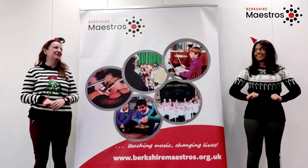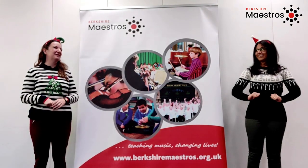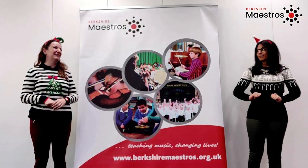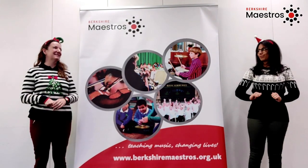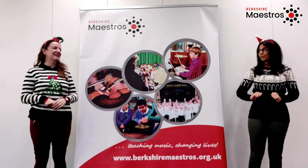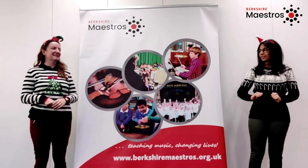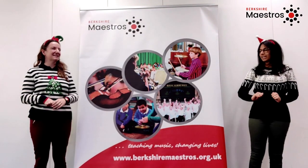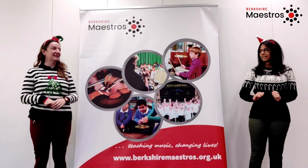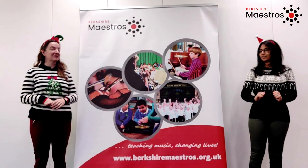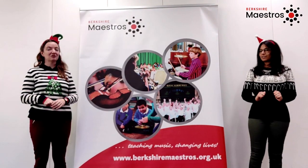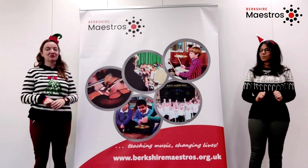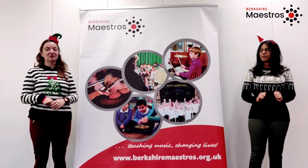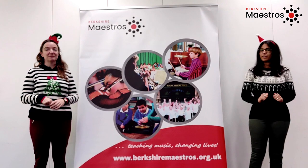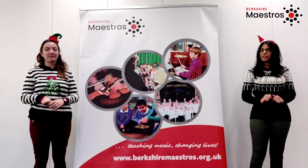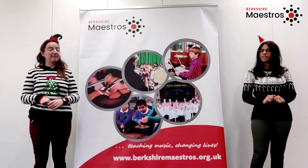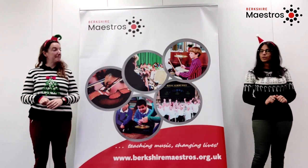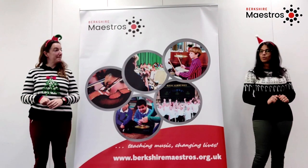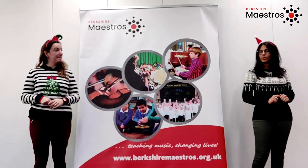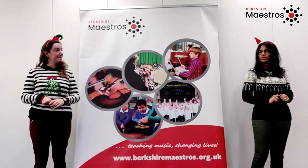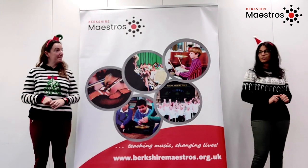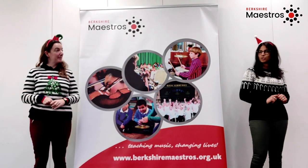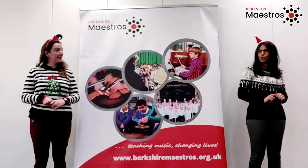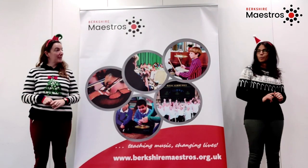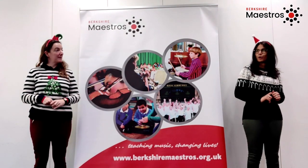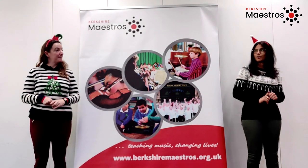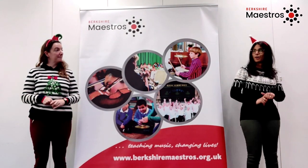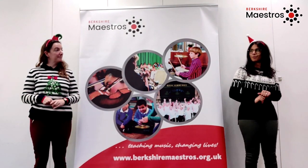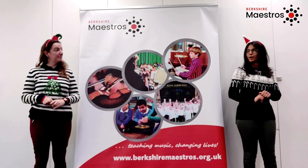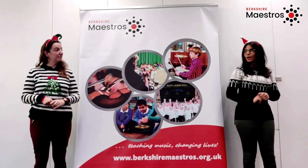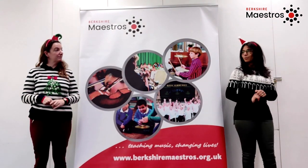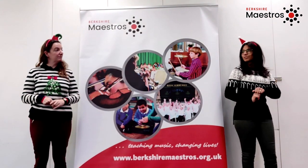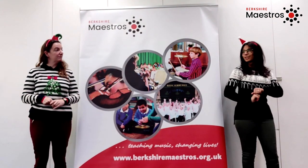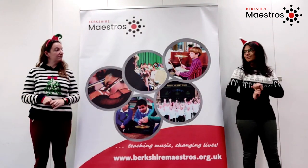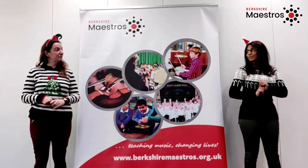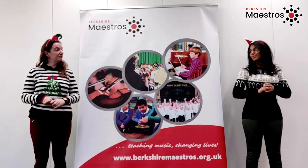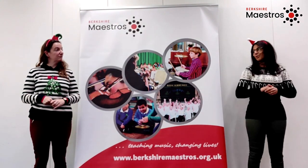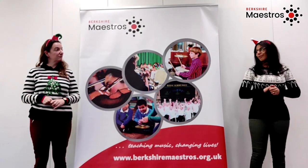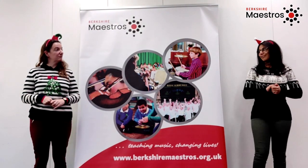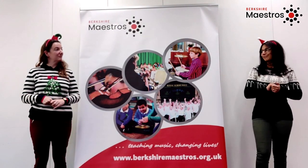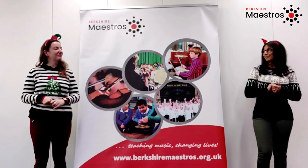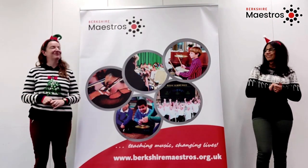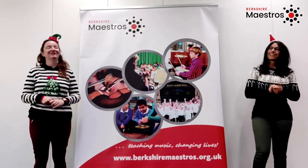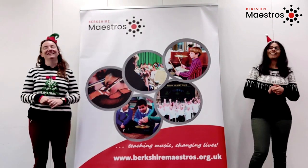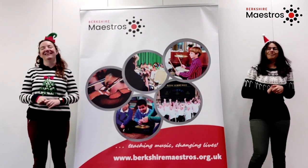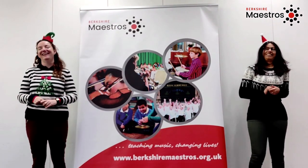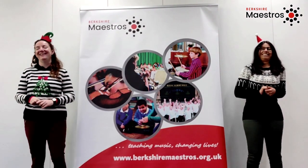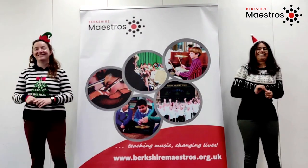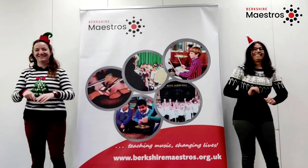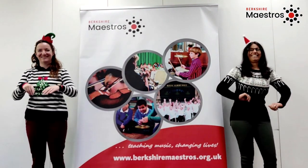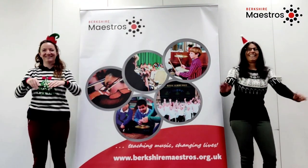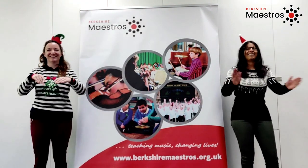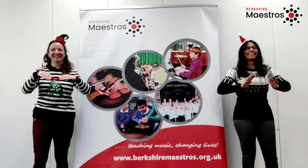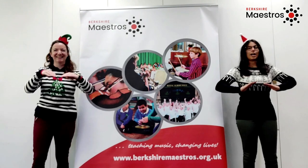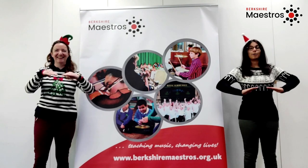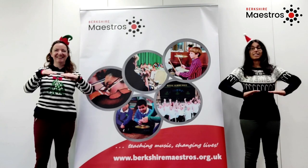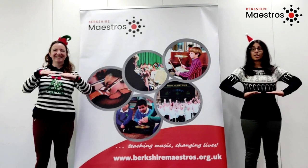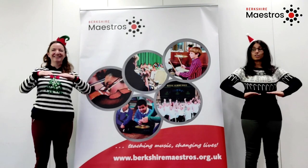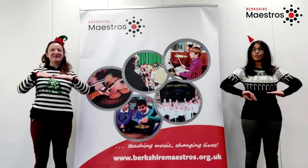5, 4, 3, 2, 1. Fantastic. Brilliant. So I think we'll stop on. I want to go to the chocolate floor again. Yes. Here we go. Let's go to